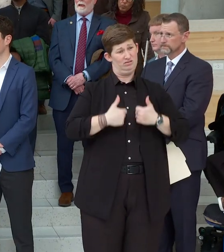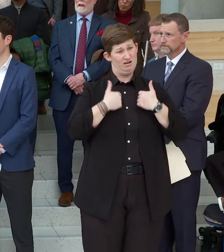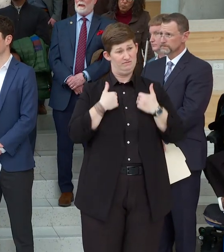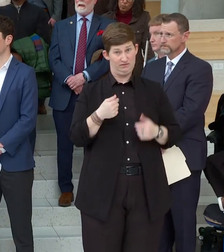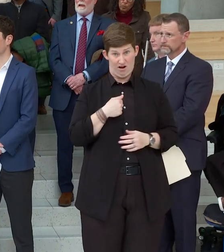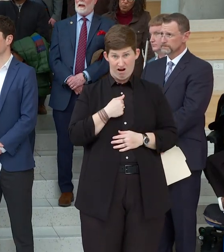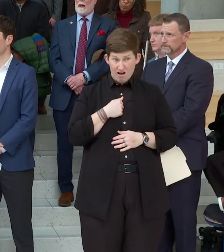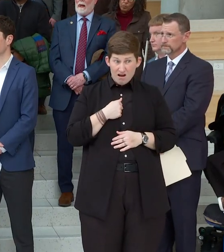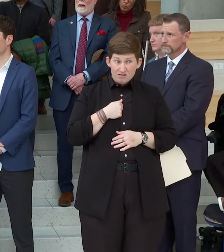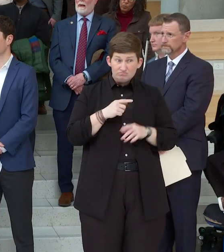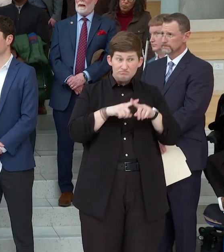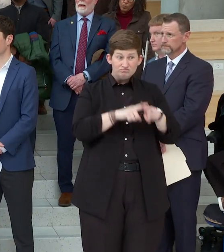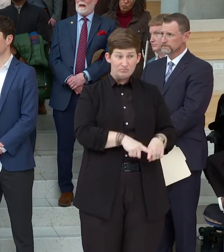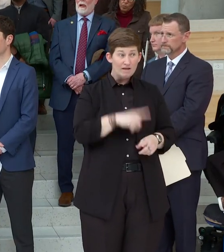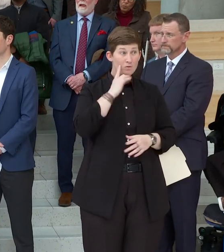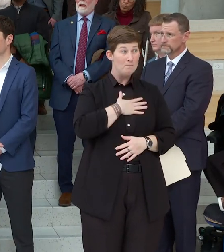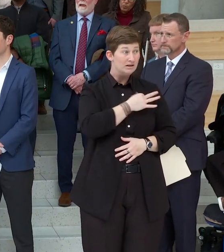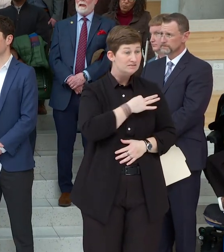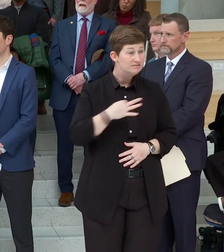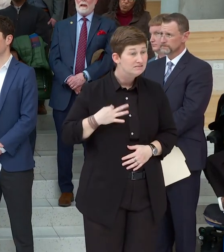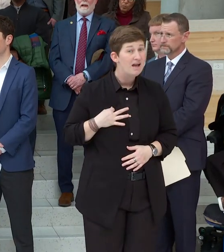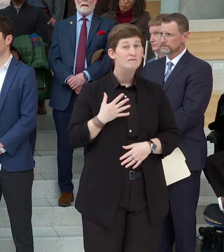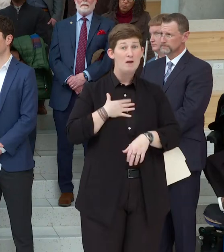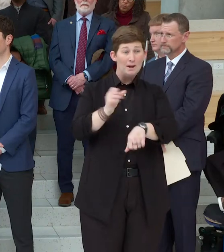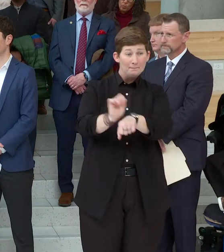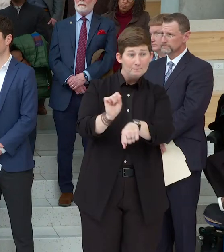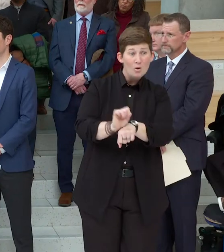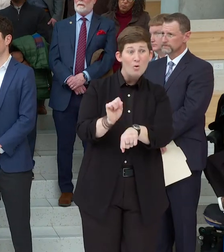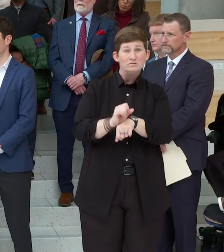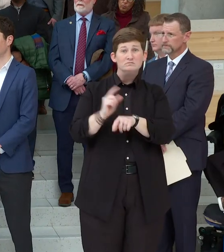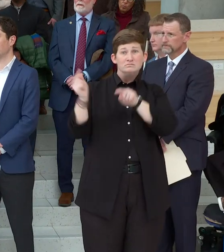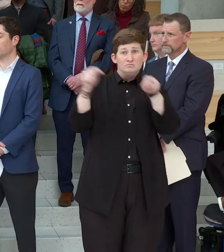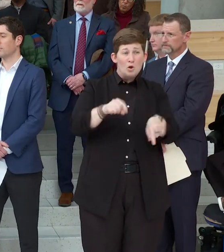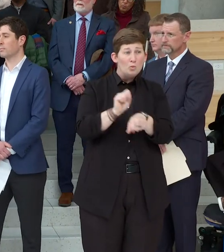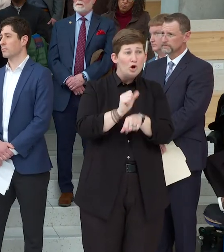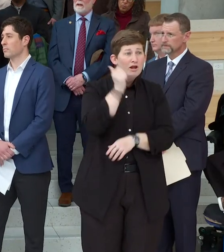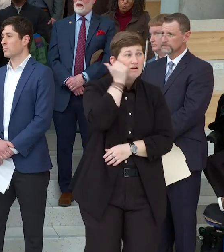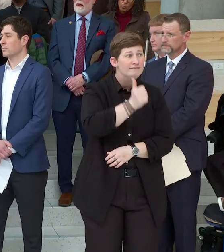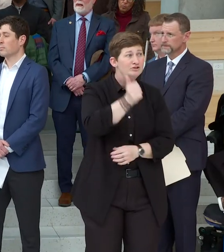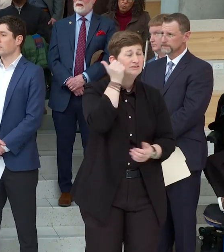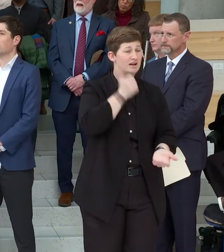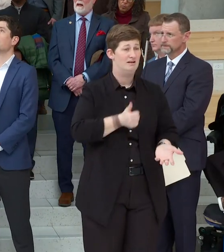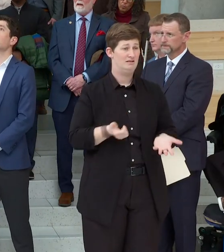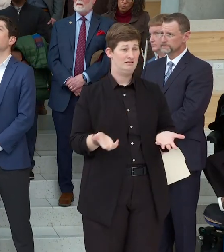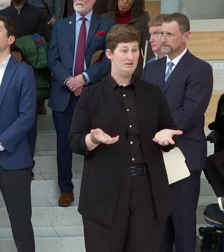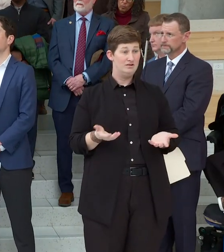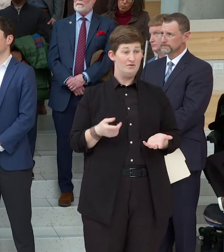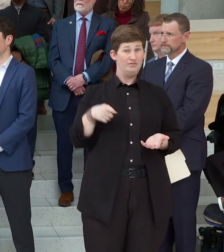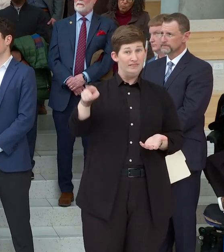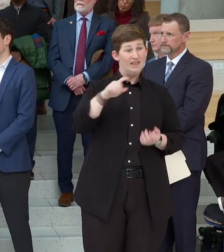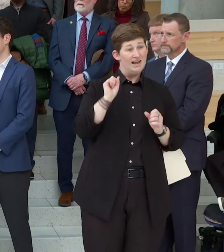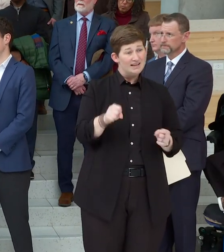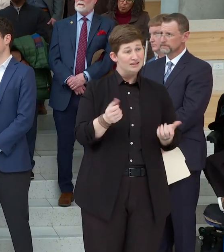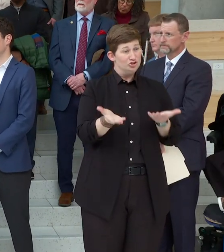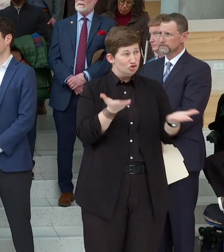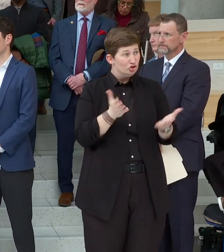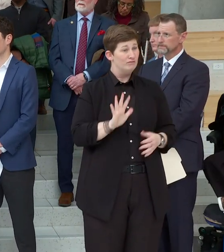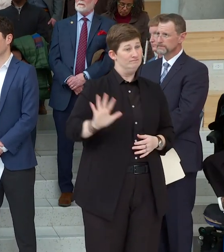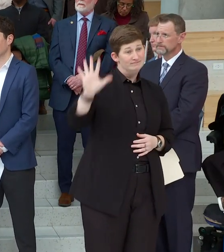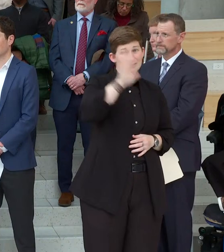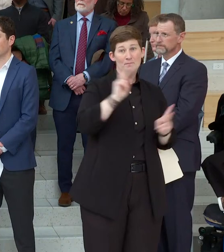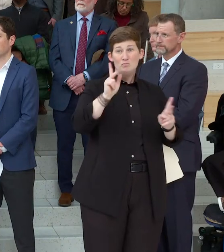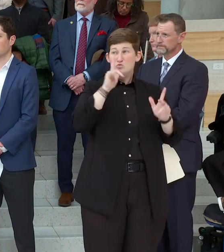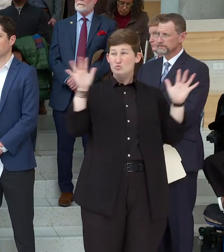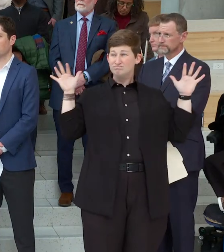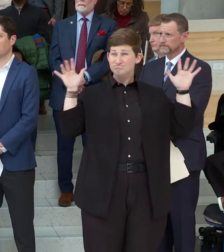my team members, my colleagues, my employees, to get to work every day so that they can service all of the people coming into the city